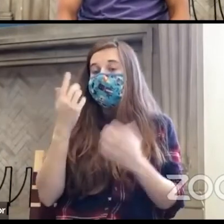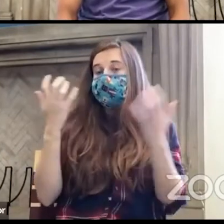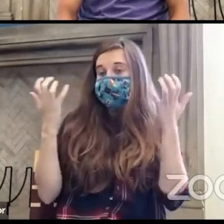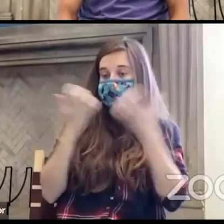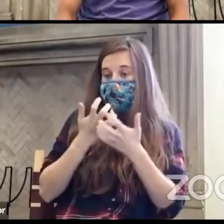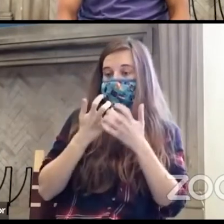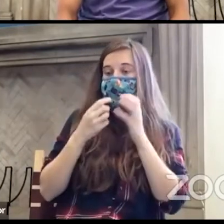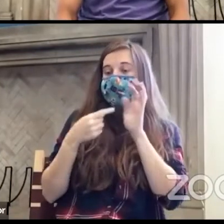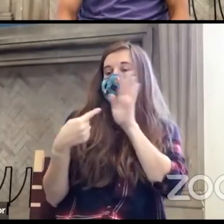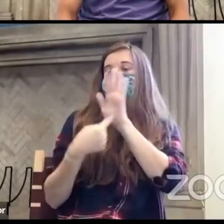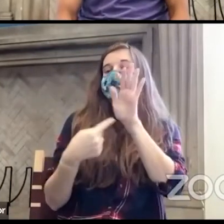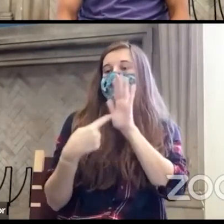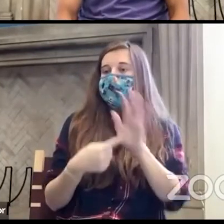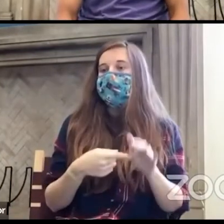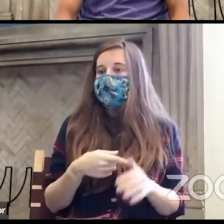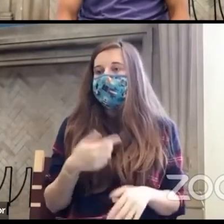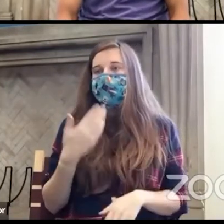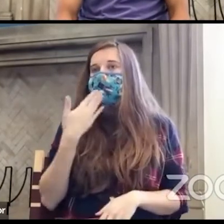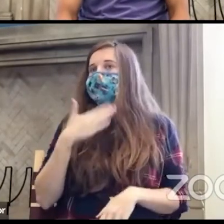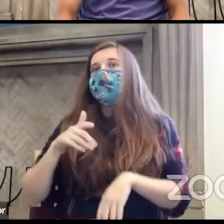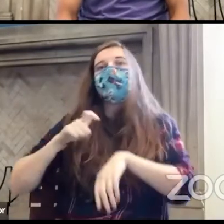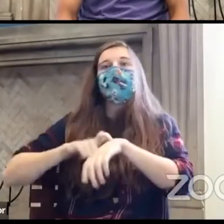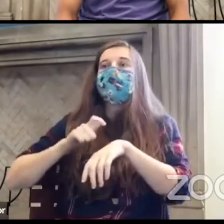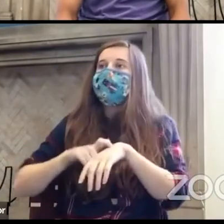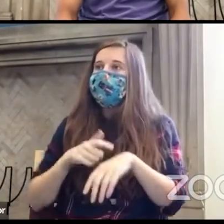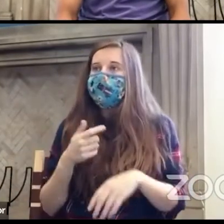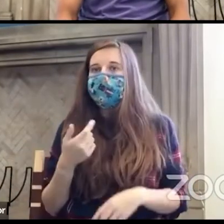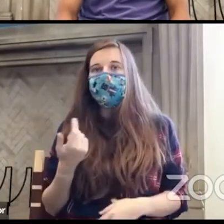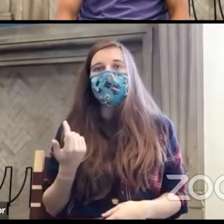Dark is representing all of our bad times.